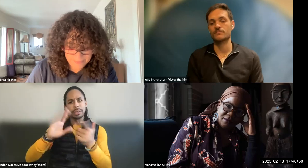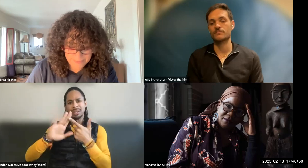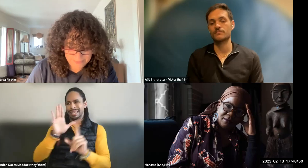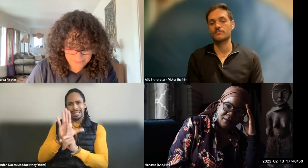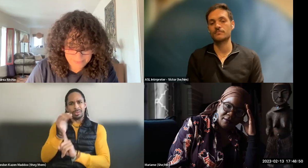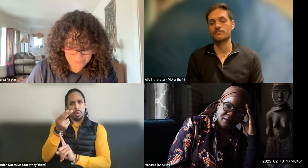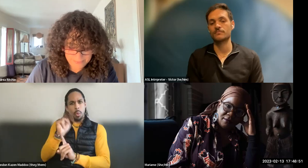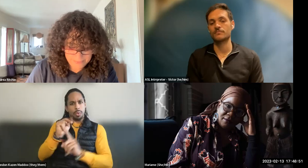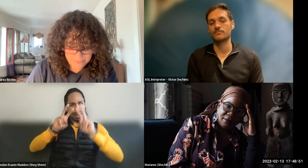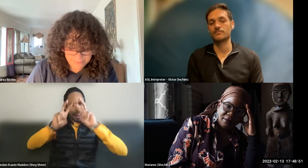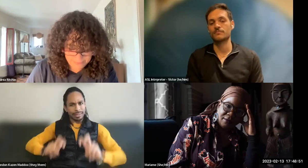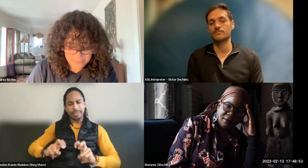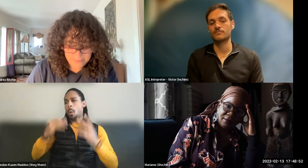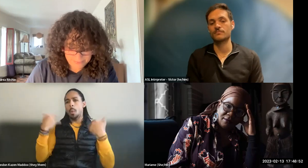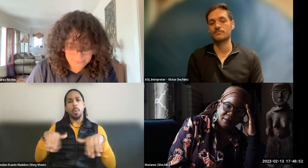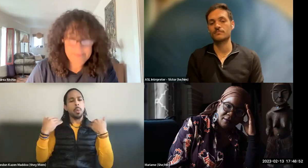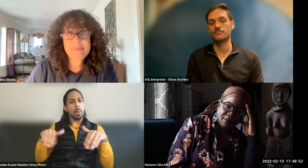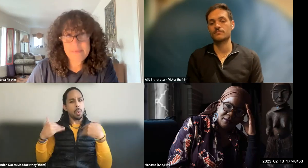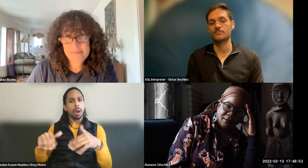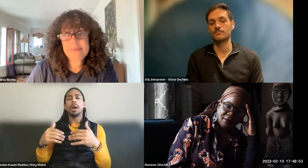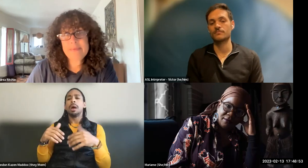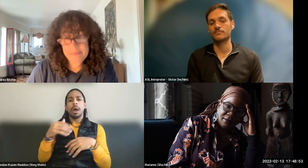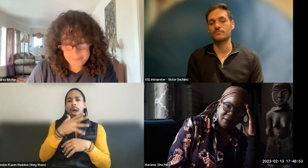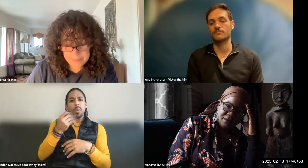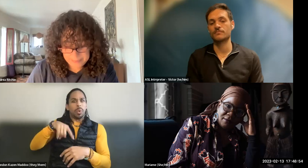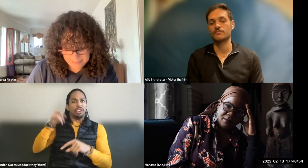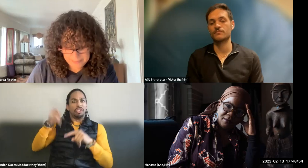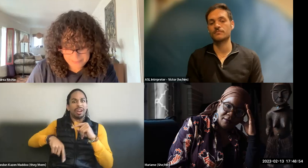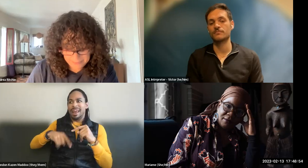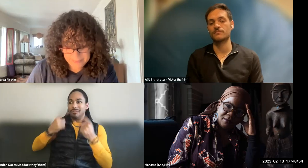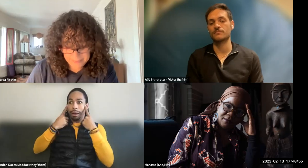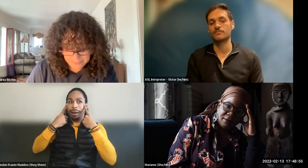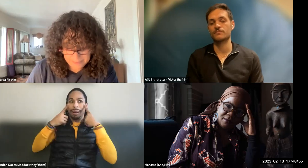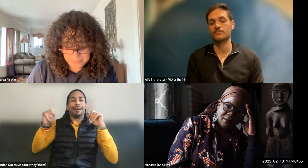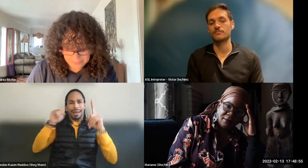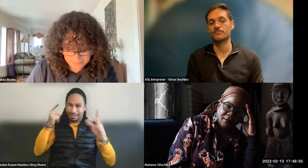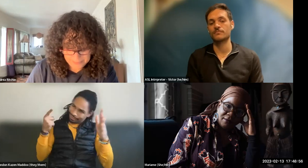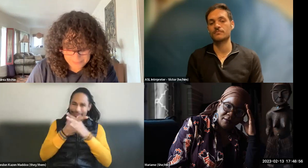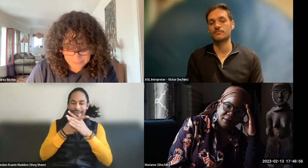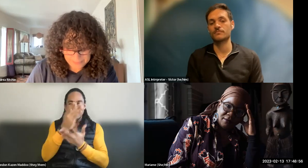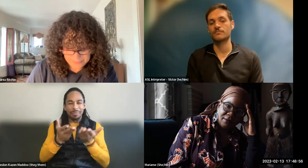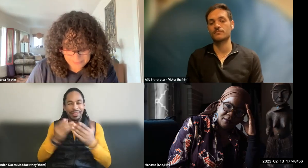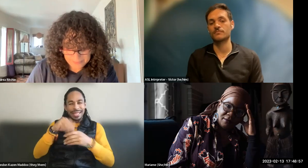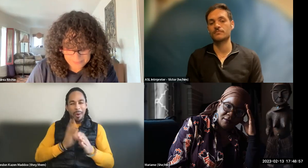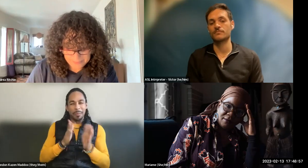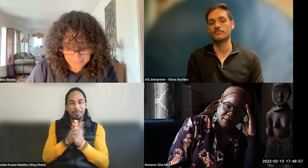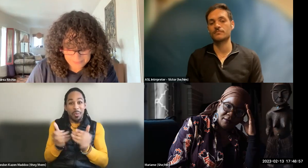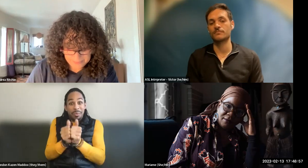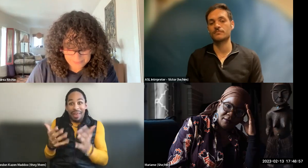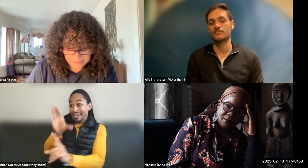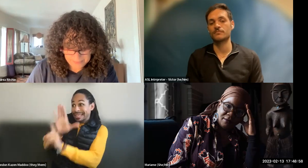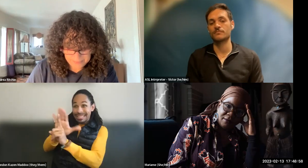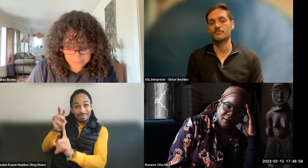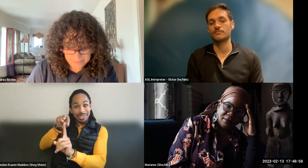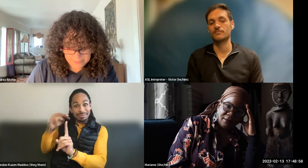where it was without his support and help, and other people as well. Vicky, who's here, Maya, other people who reviewed this, Mimi, other